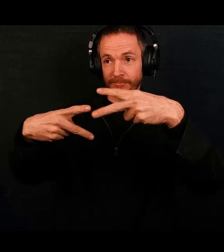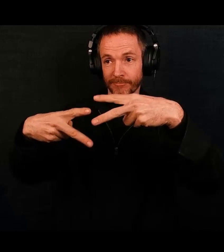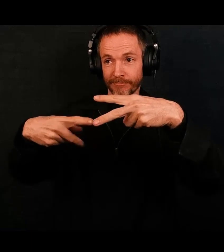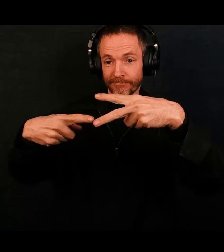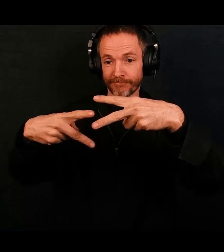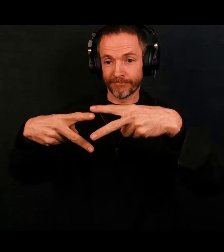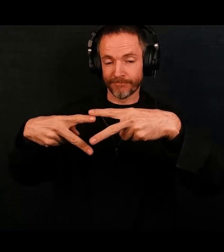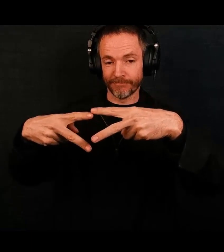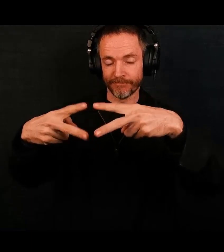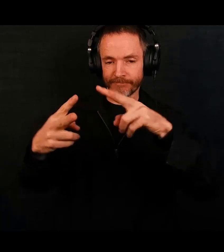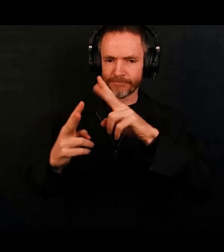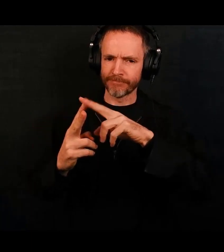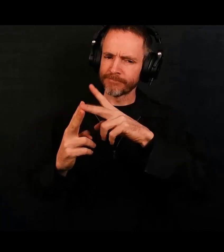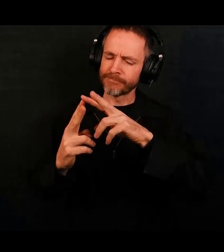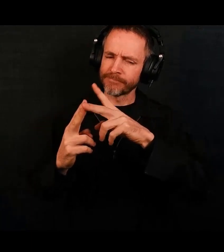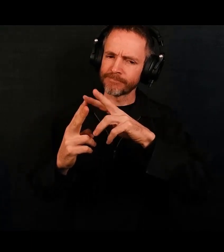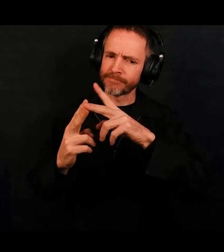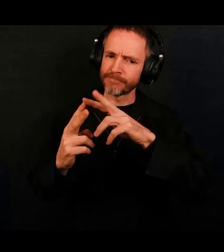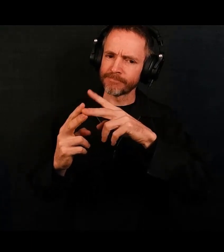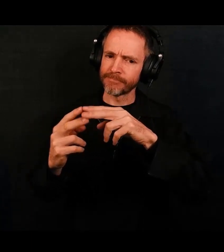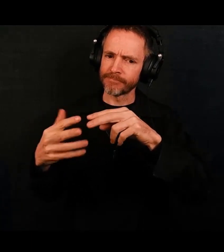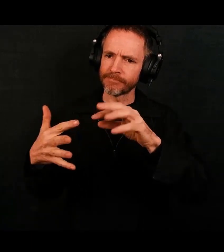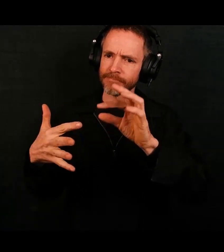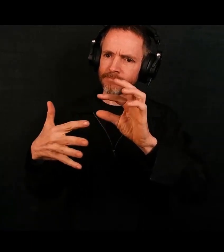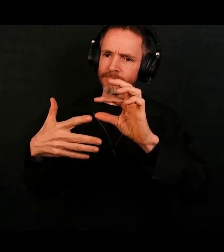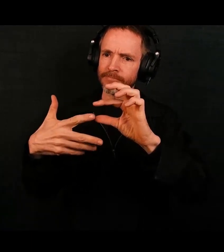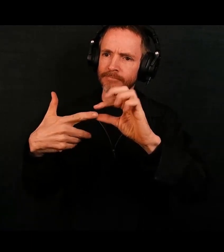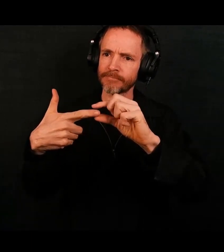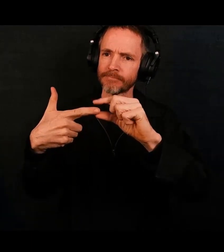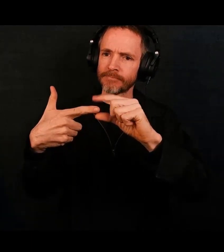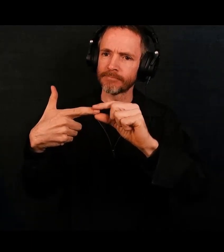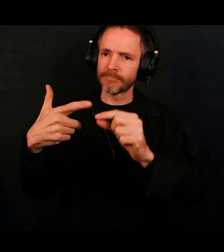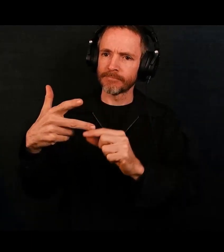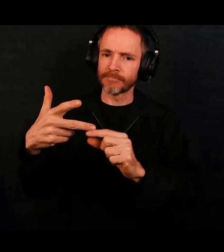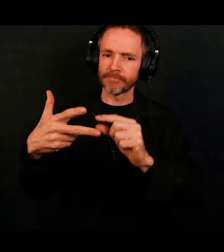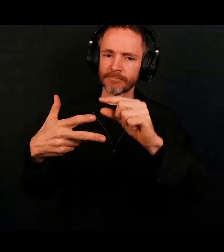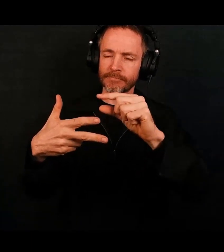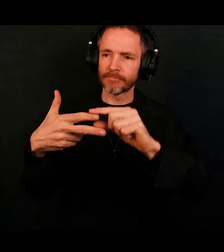that is 12 inches wide. It's about like that.